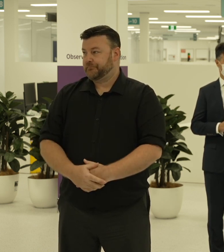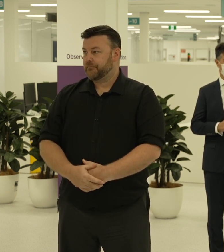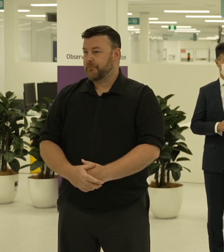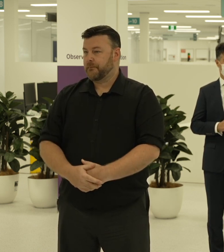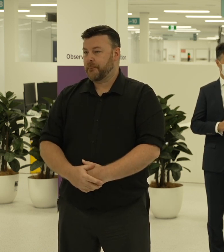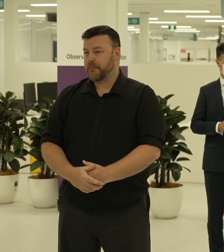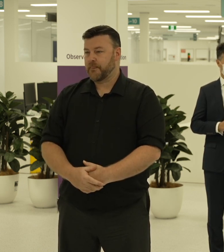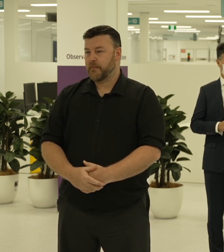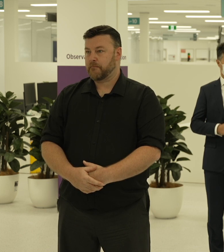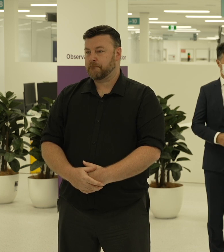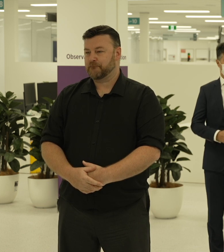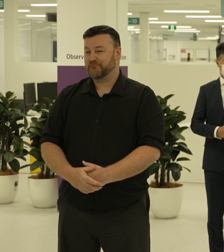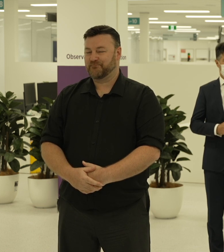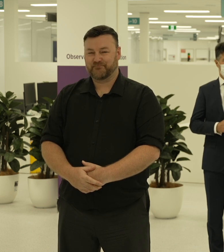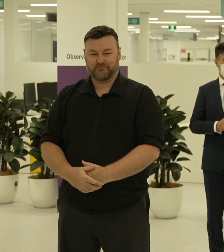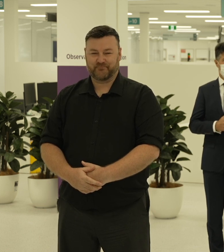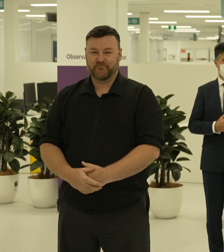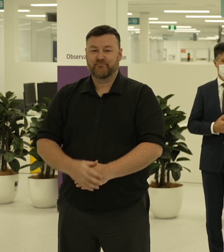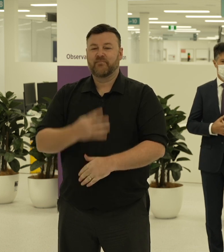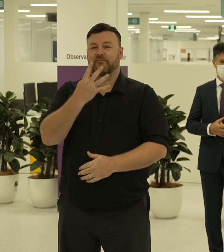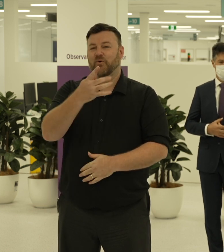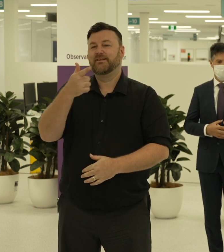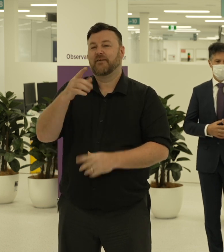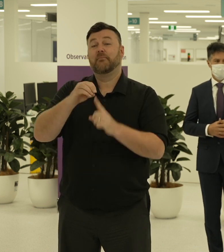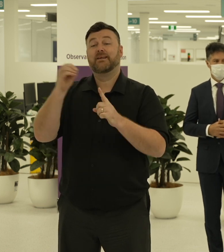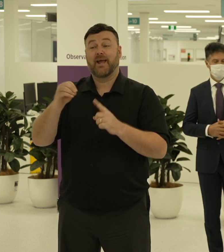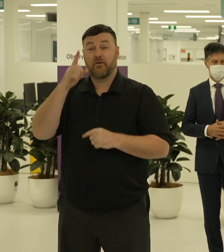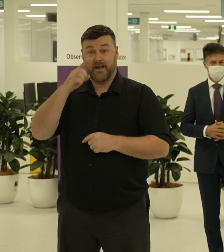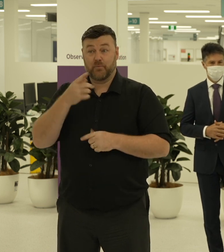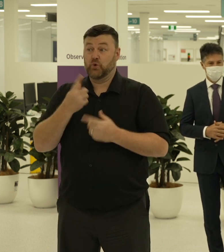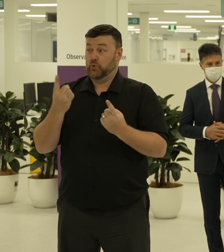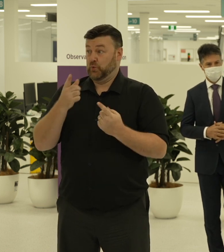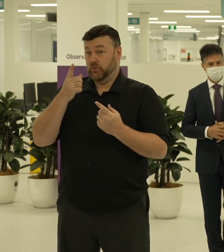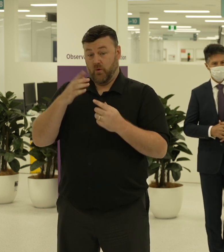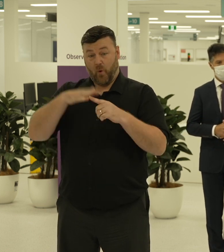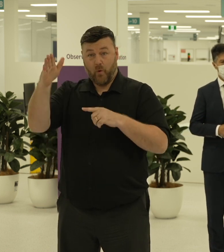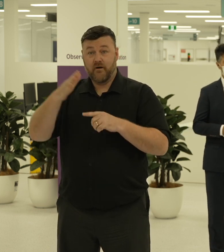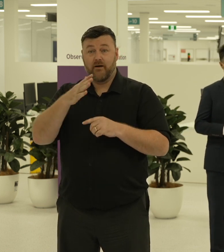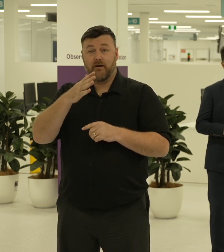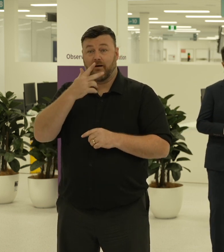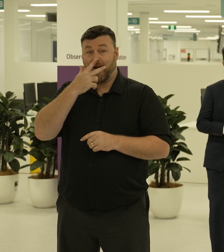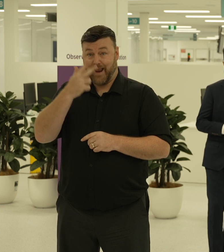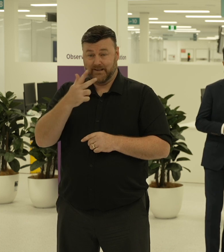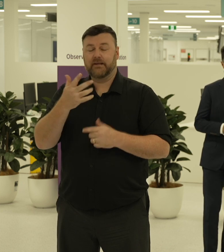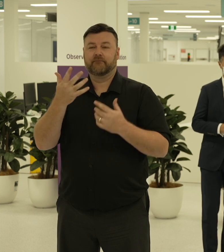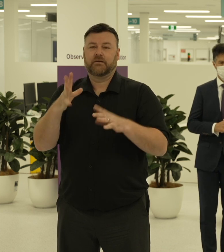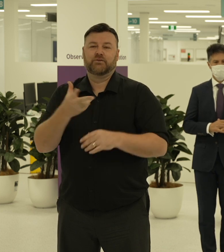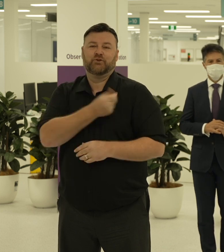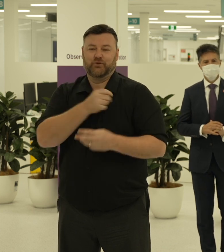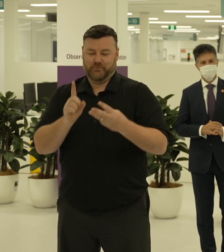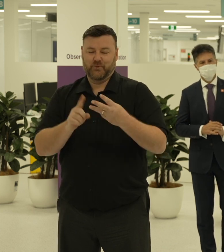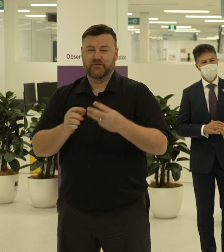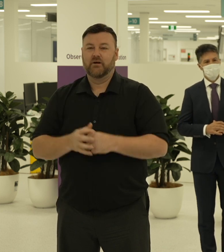Thanks, Premier. So 47.7% of the eligible population aged 18 plus have received a booster dose. And when we